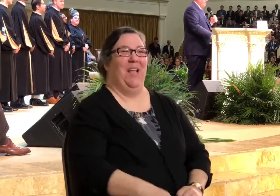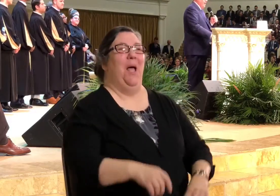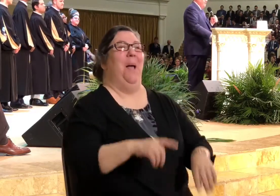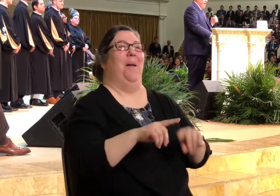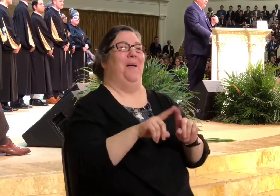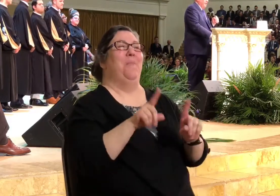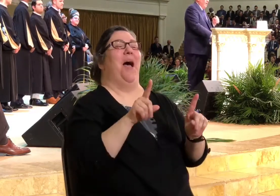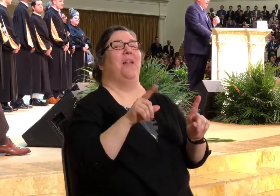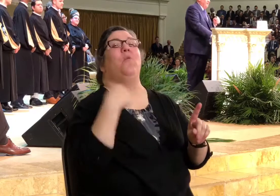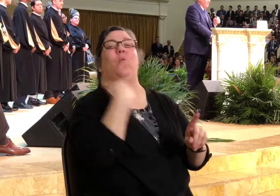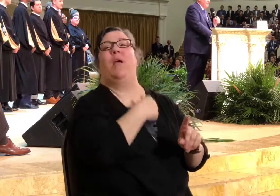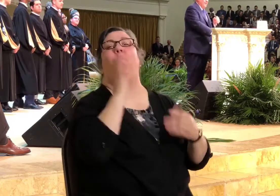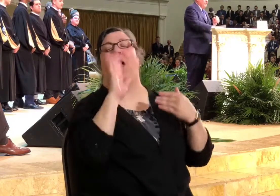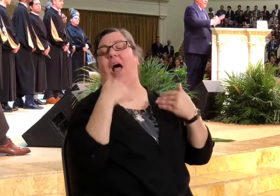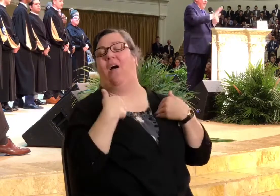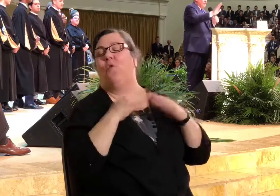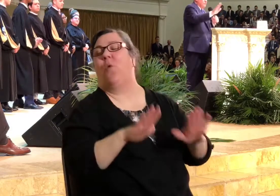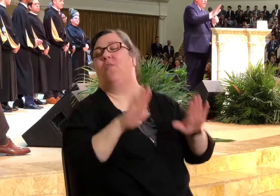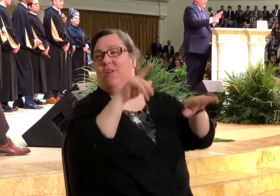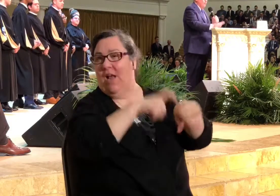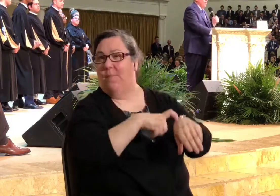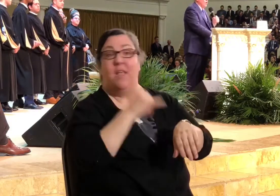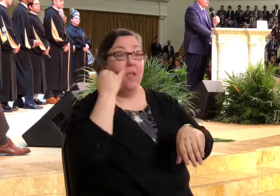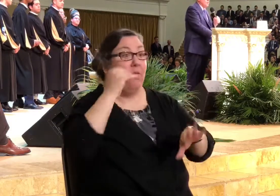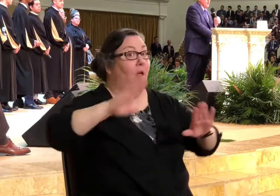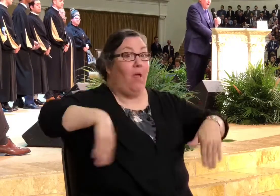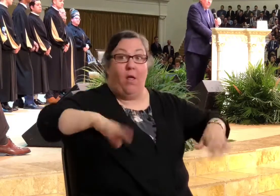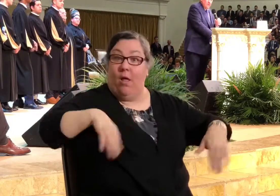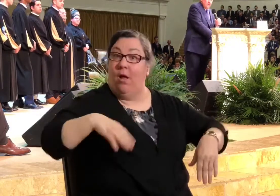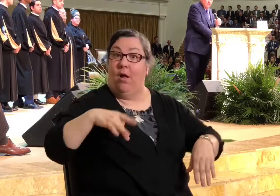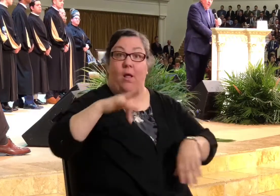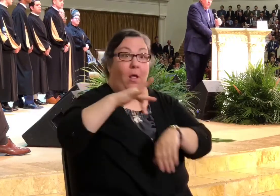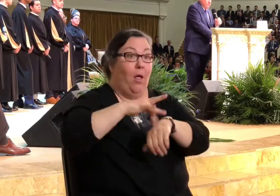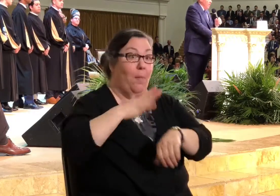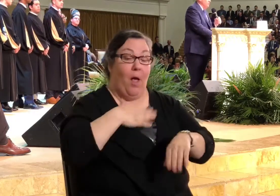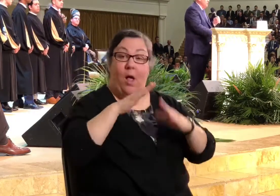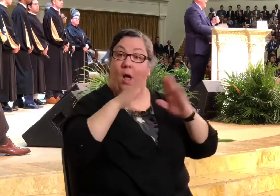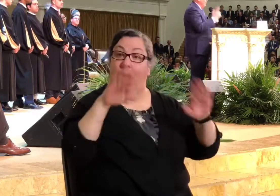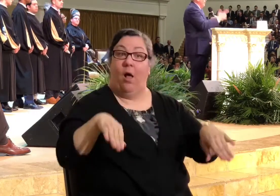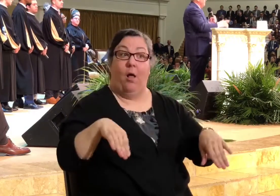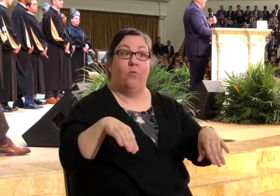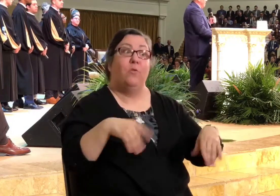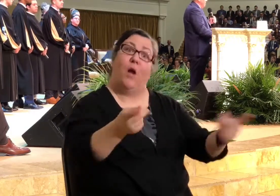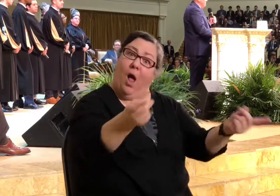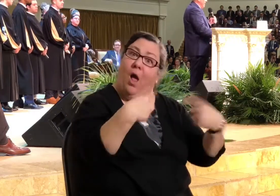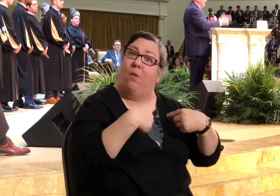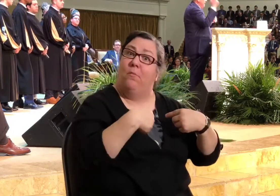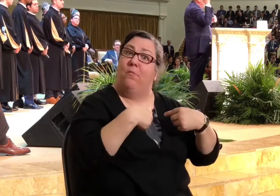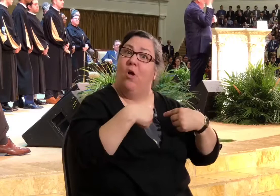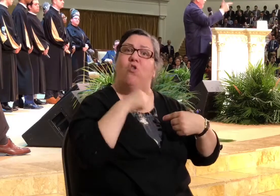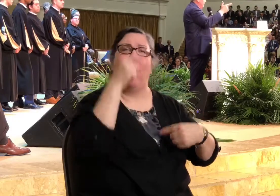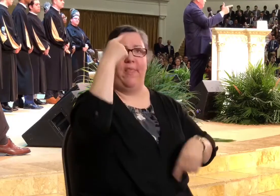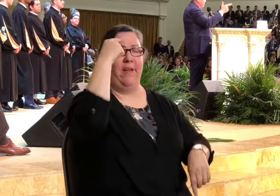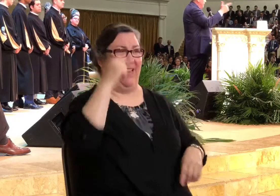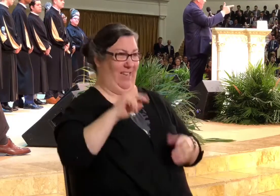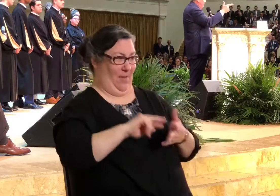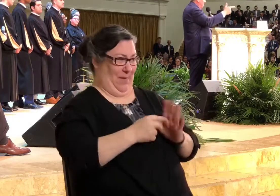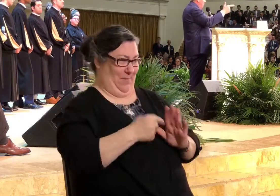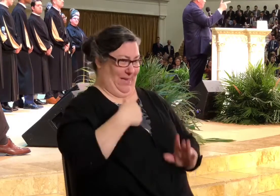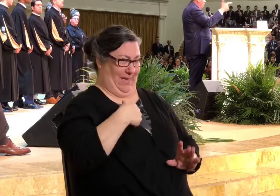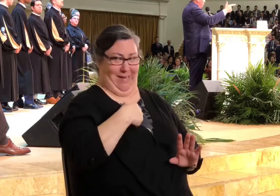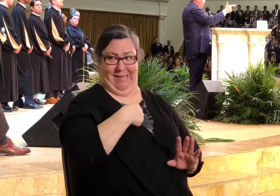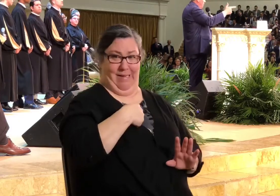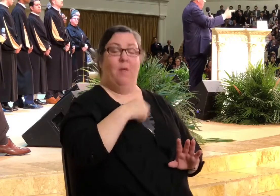we're going to have a great time. And if you've never been out to our home, we want you to come. Don't say, I wonder if that means me. Yes,